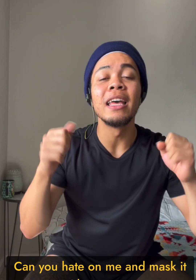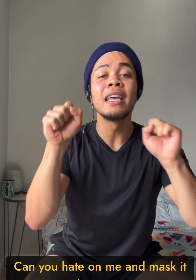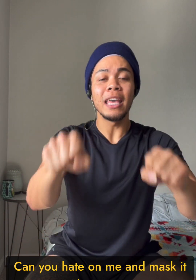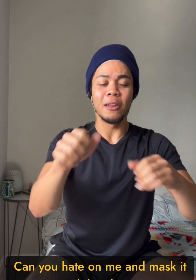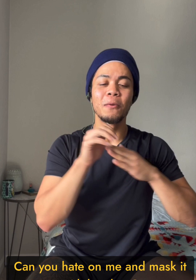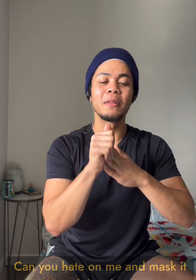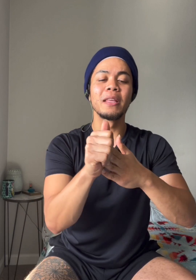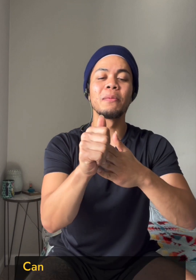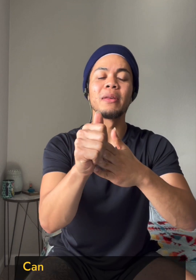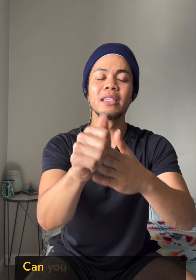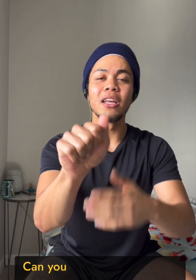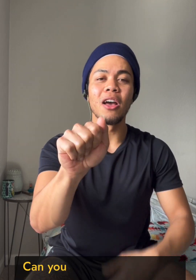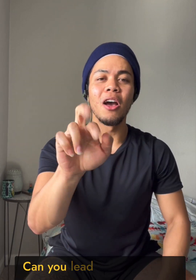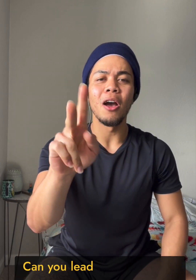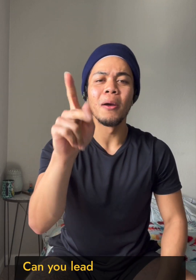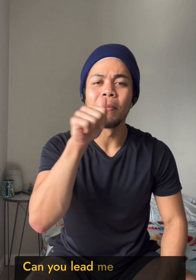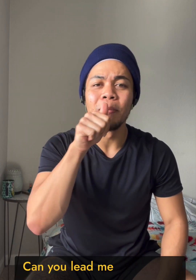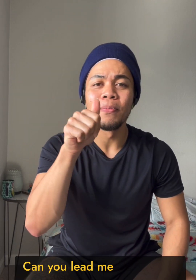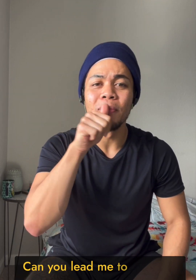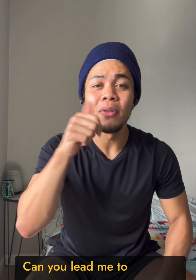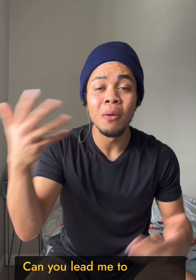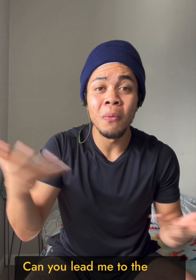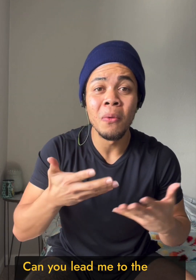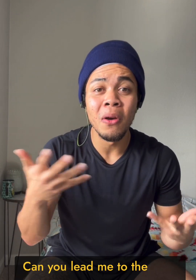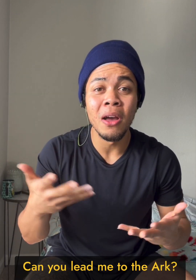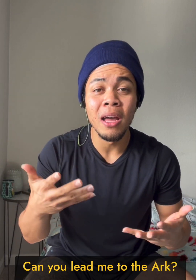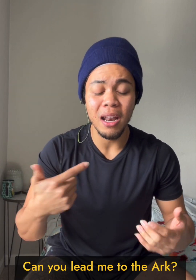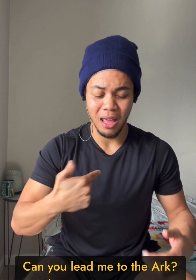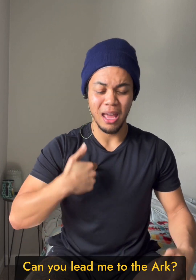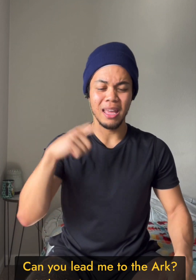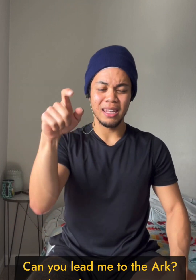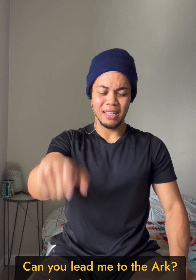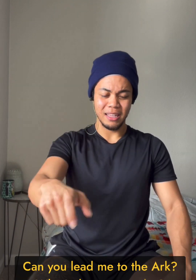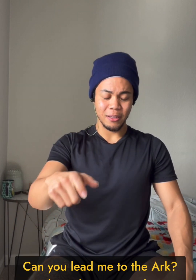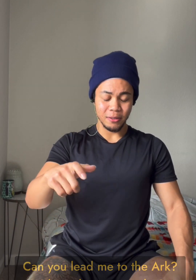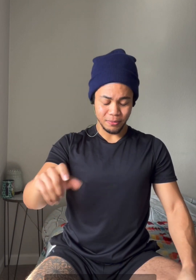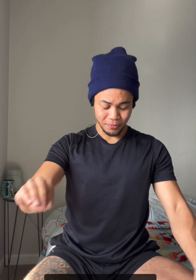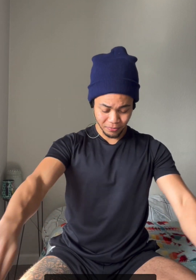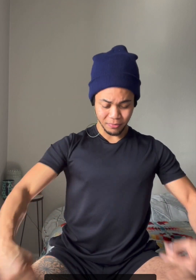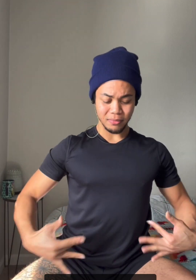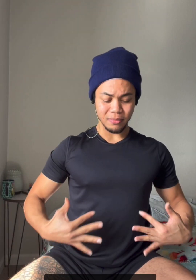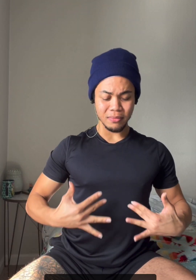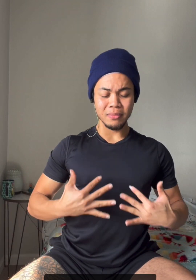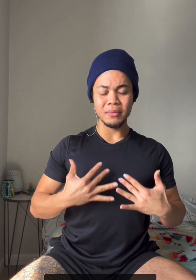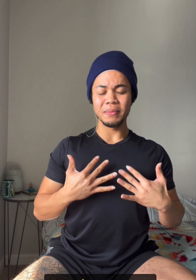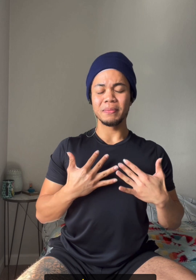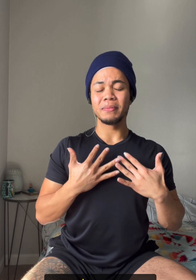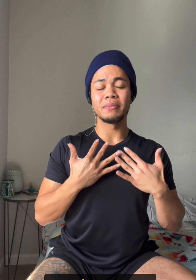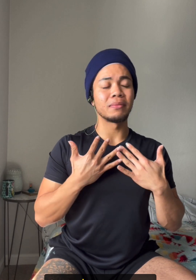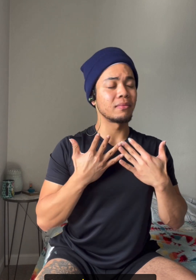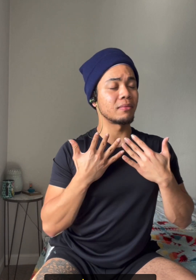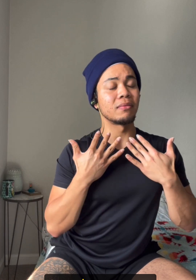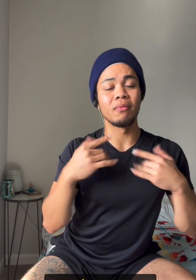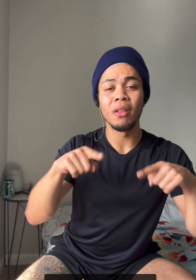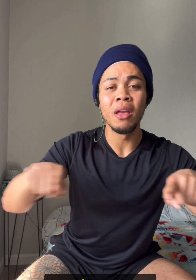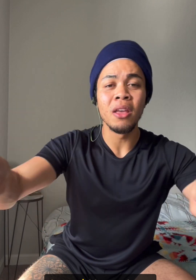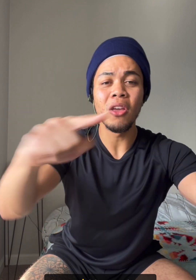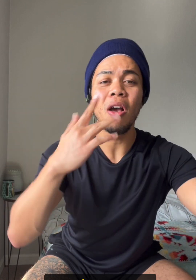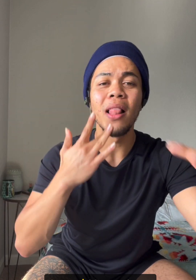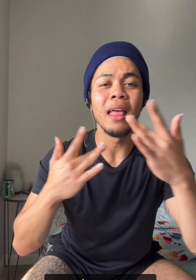Can you leave me to the app, what's the password? I need humanity I You're like